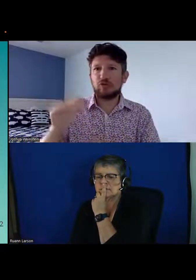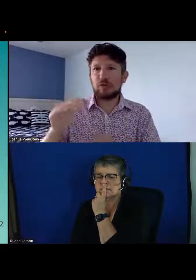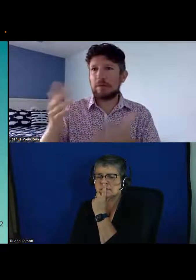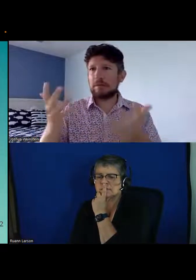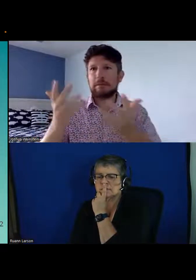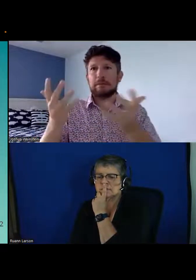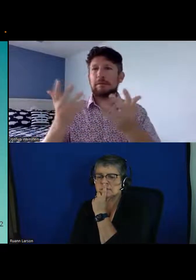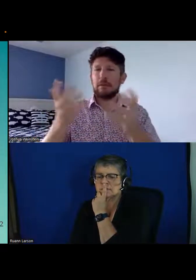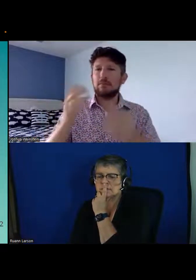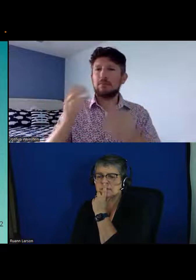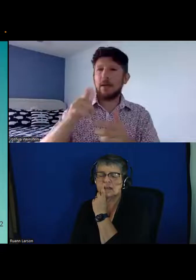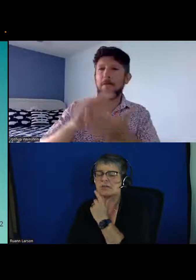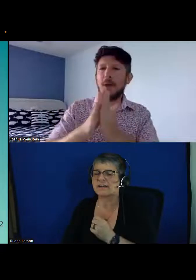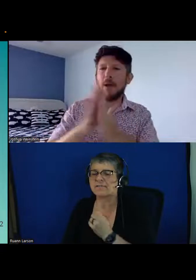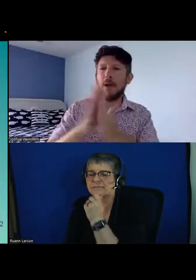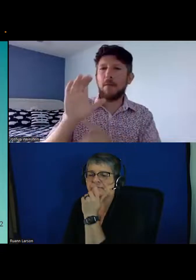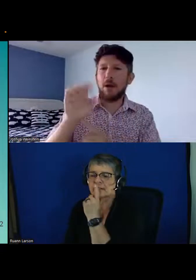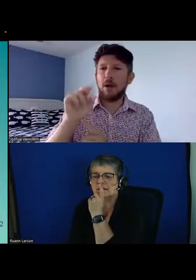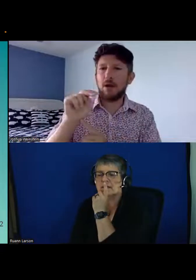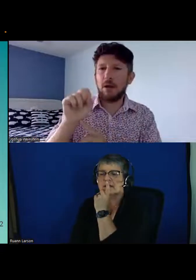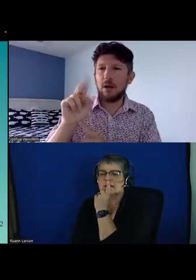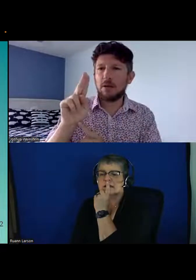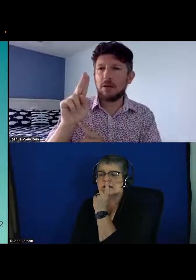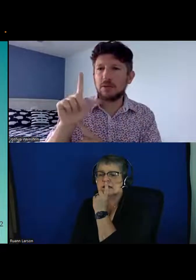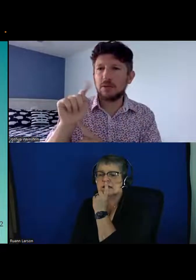I'm sorry, I'm not seeing it either. Yeah, okay.